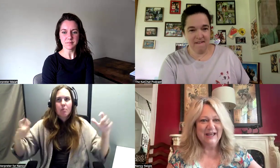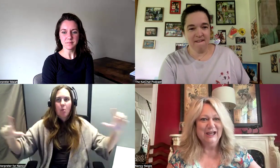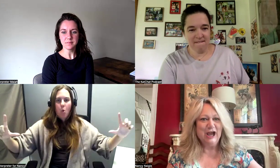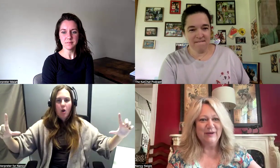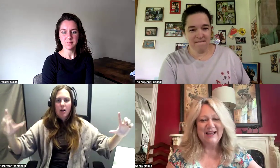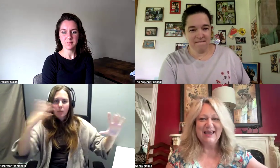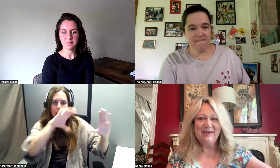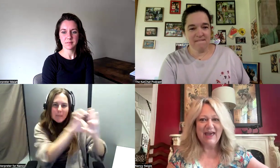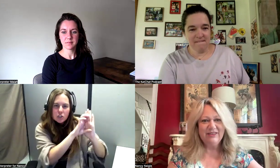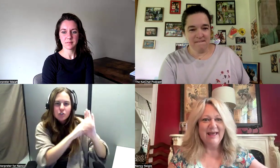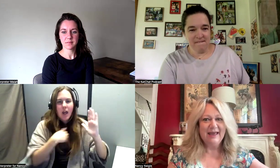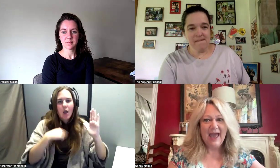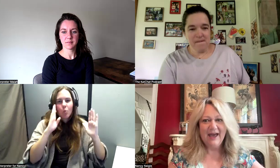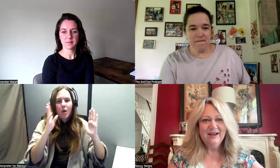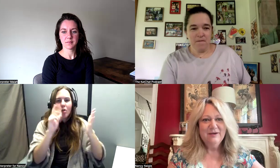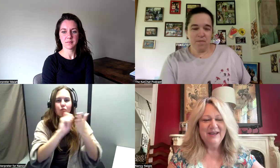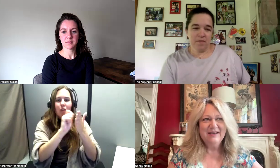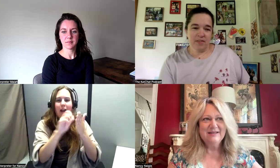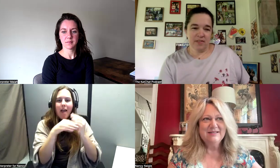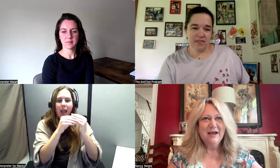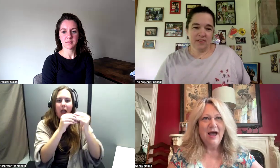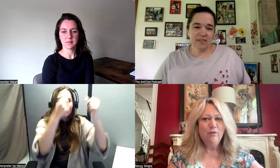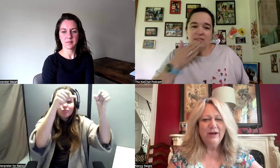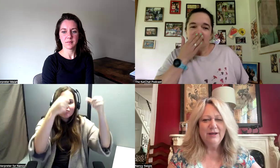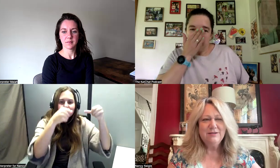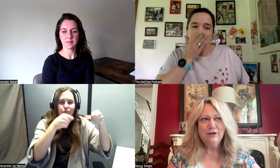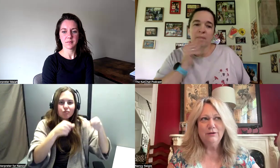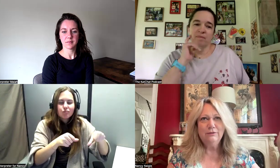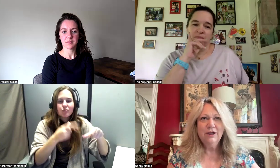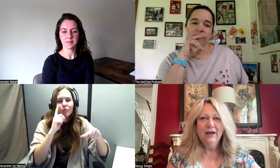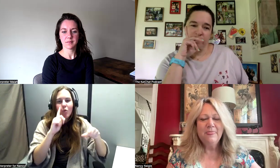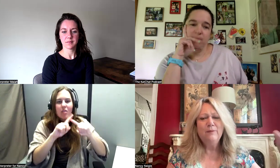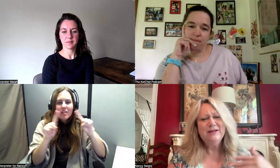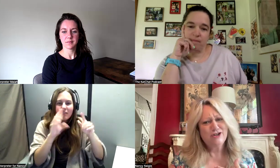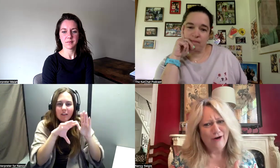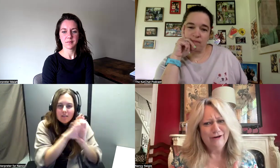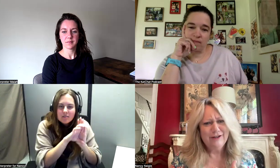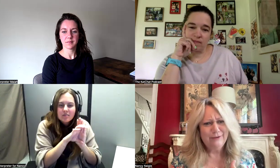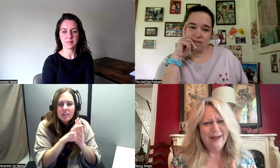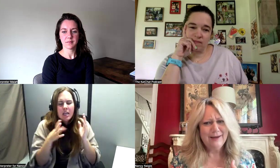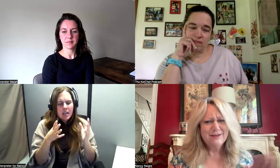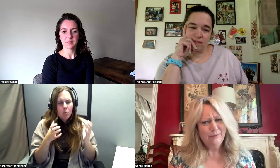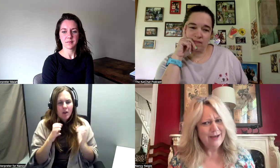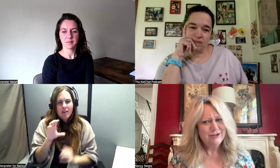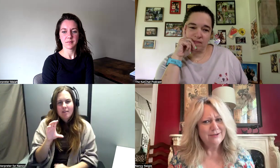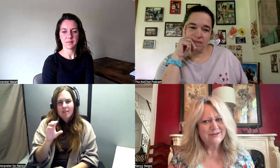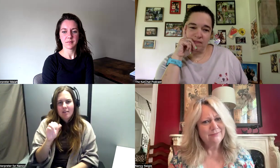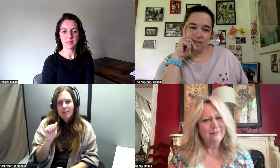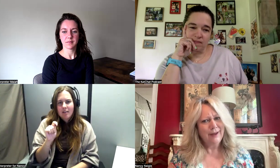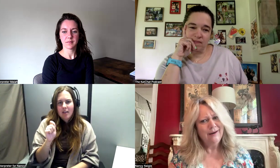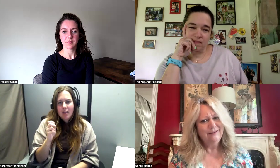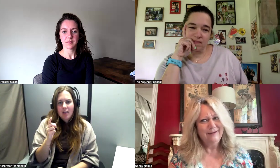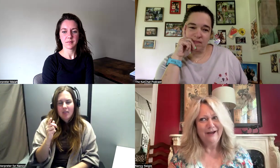next to it, and like I gave Kathleen that cat because I wanted to soften her a little bit, because in a way she